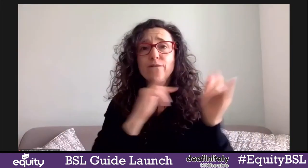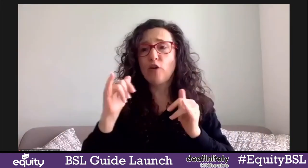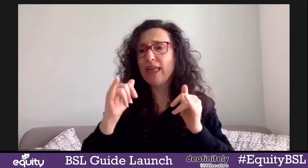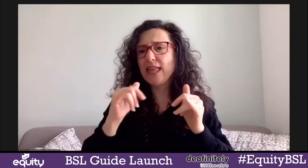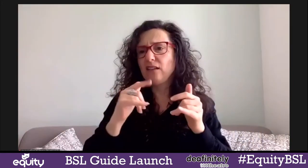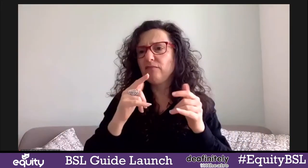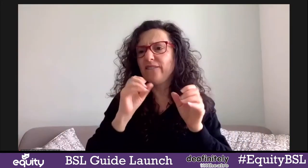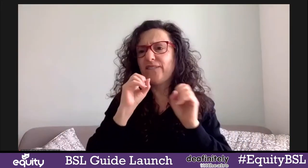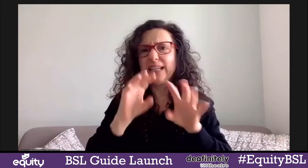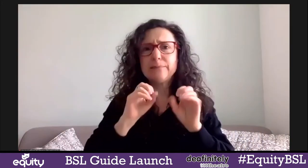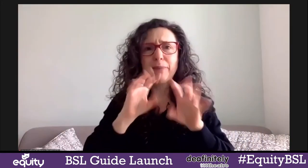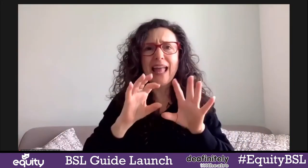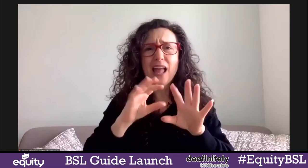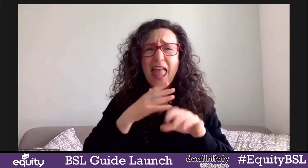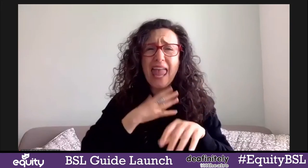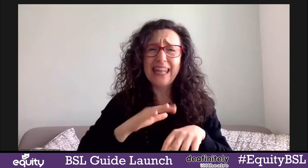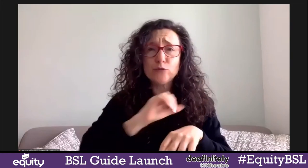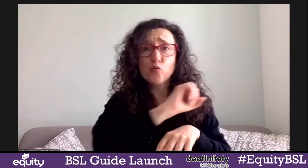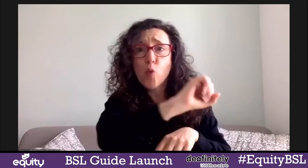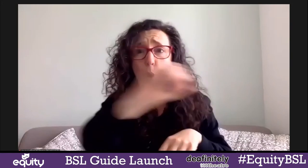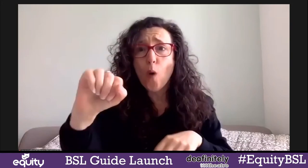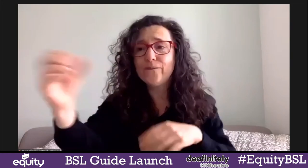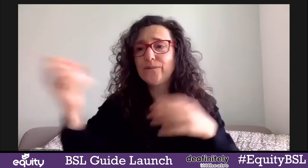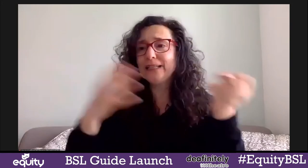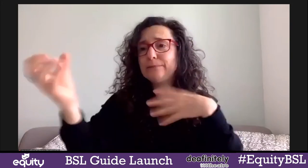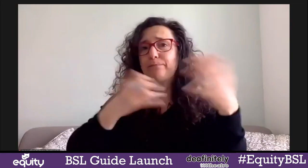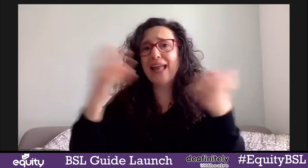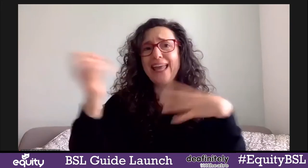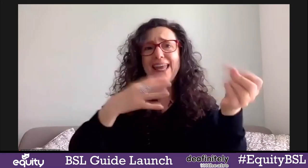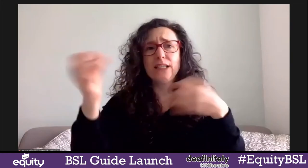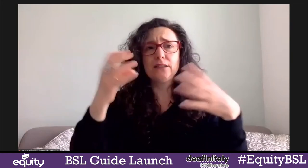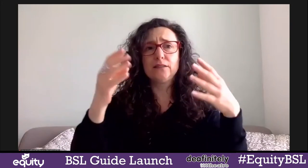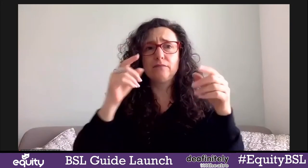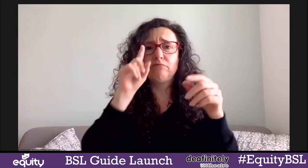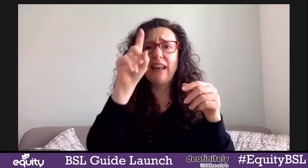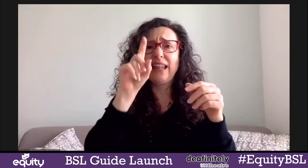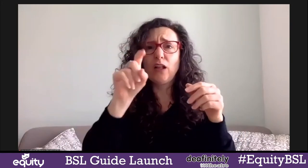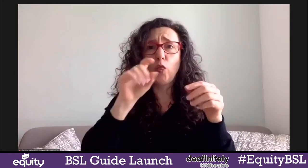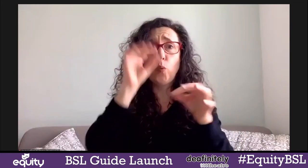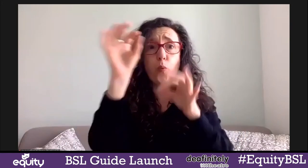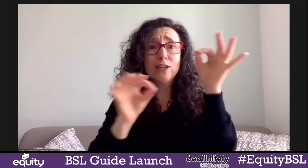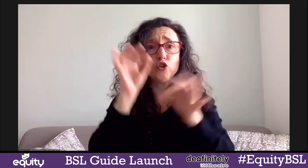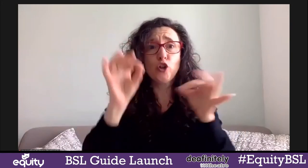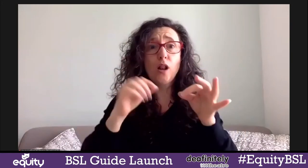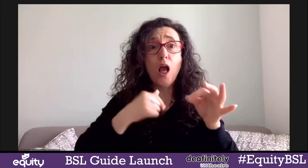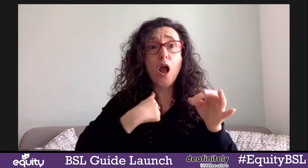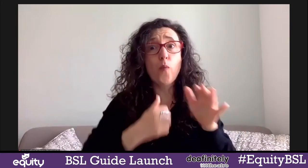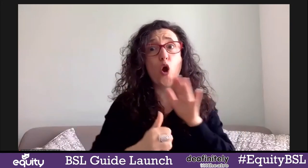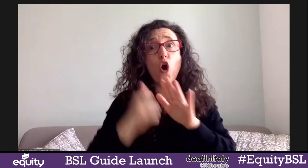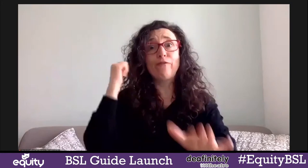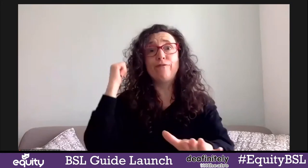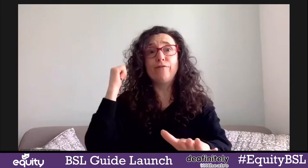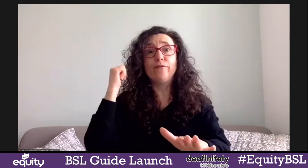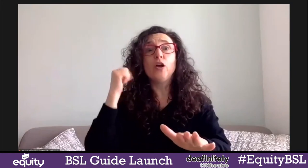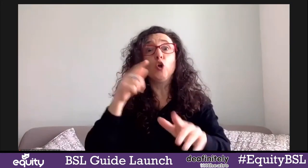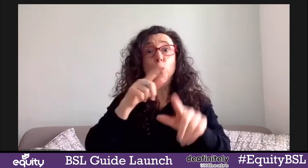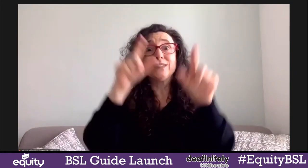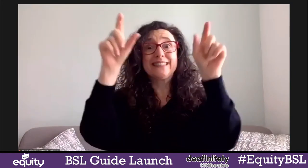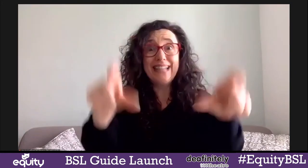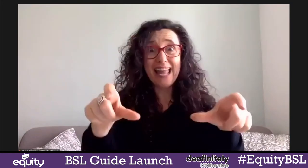you do attempt to leave this meeting, there will be a small questionnaire that will pop up on your screen at the end of this.